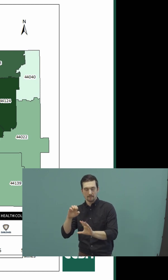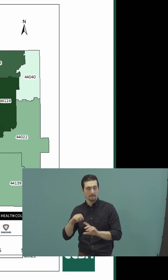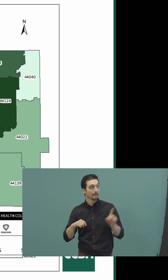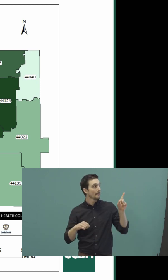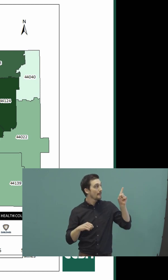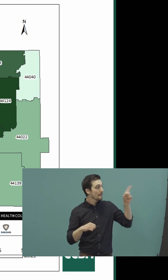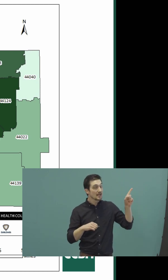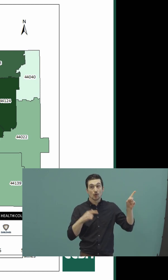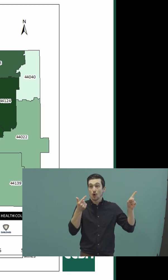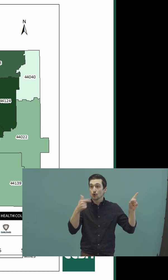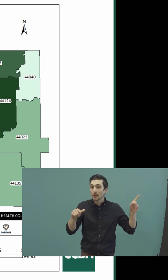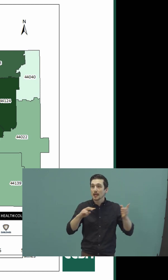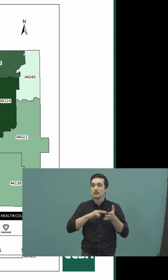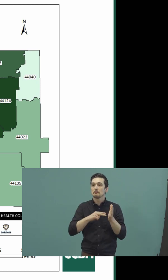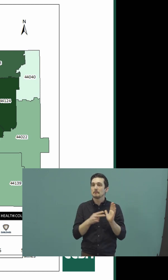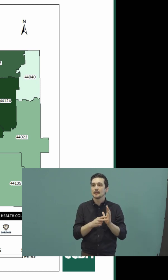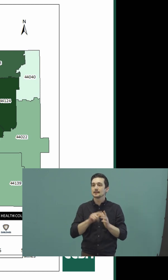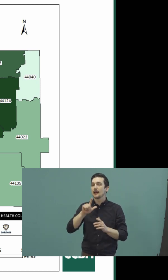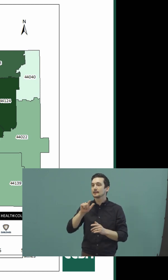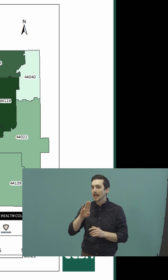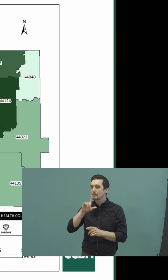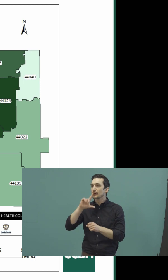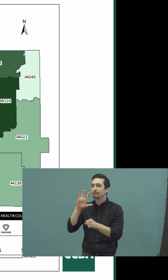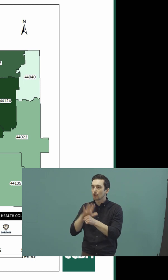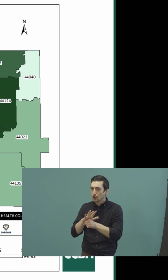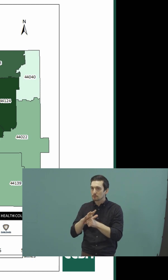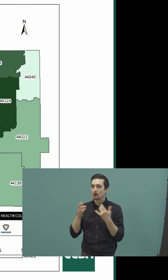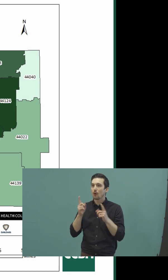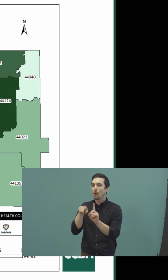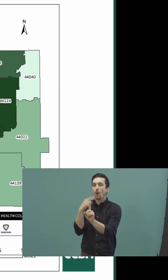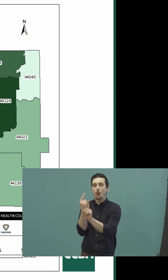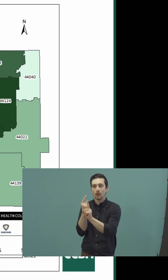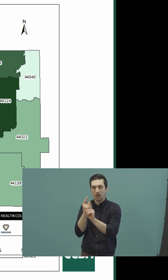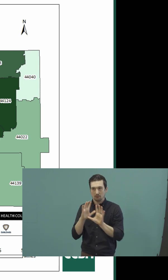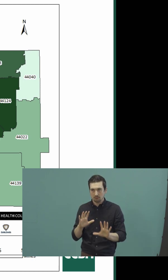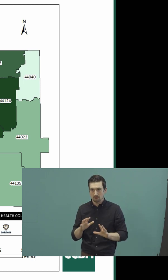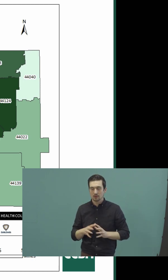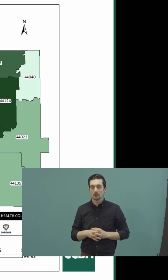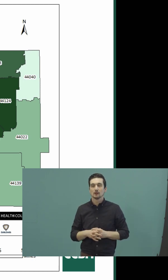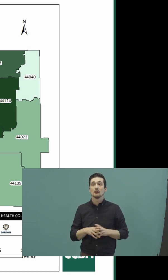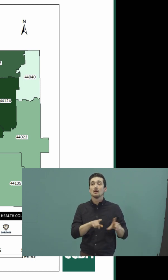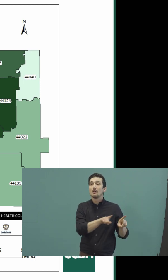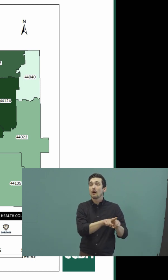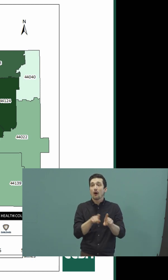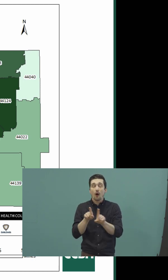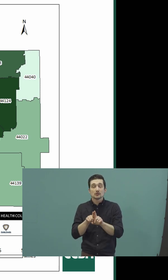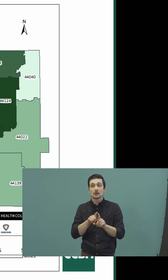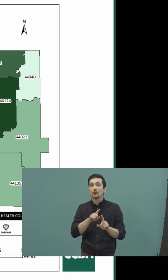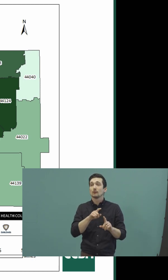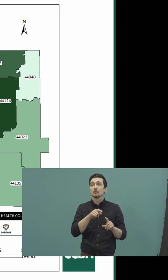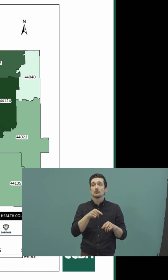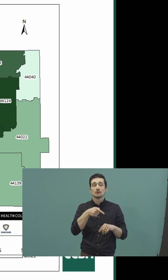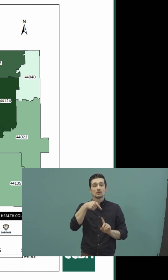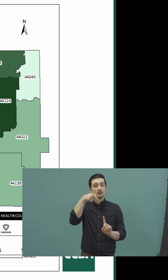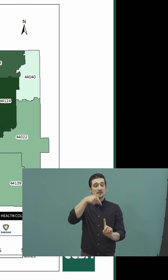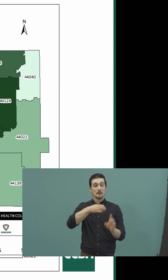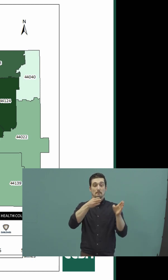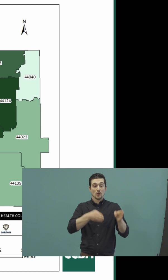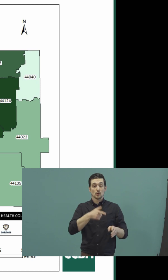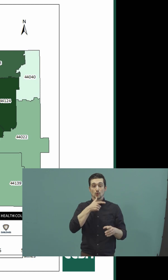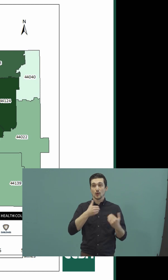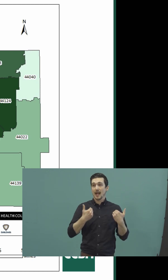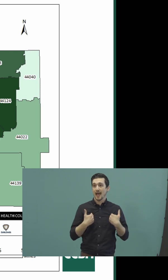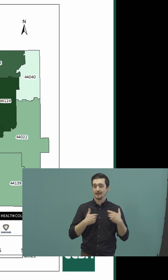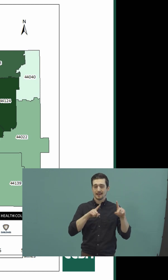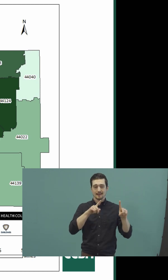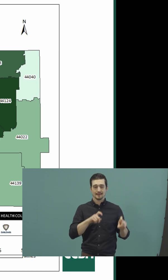lab confirmed cases and where they live. And it only represents those who've been able to access testing, which our